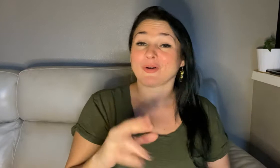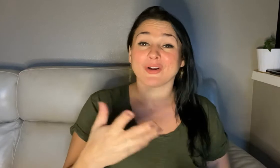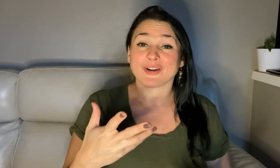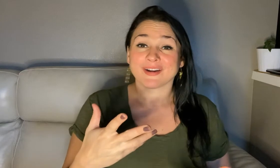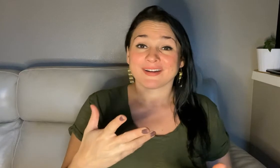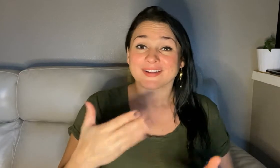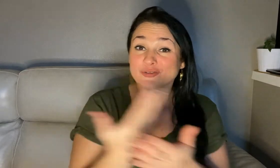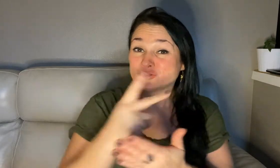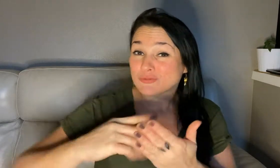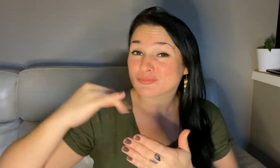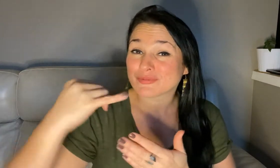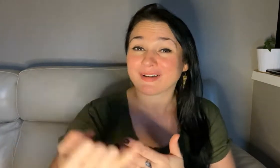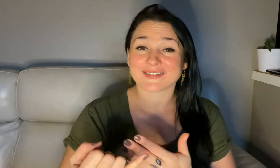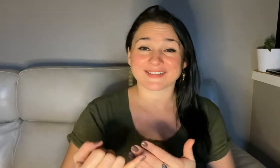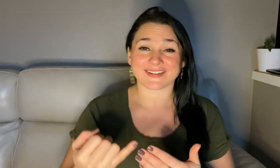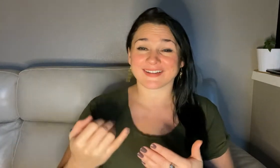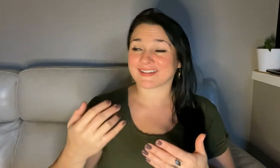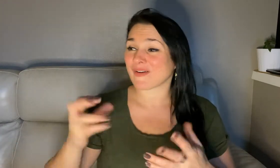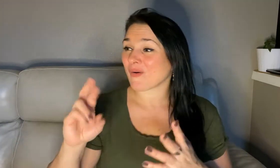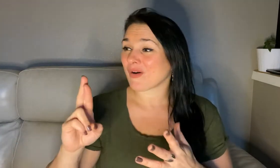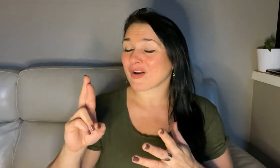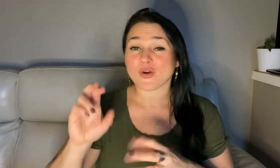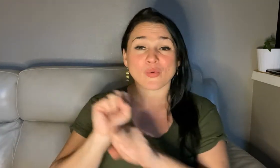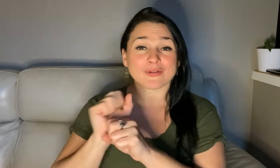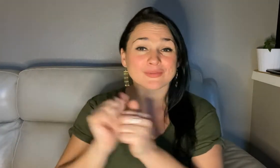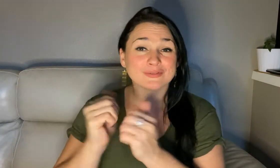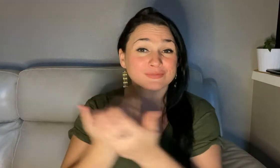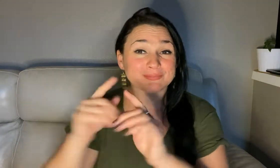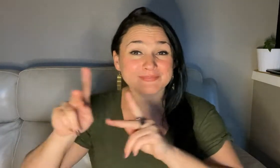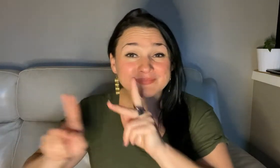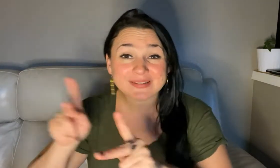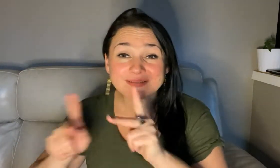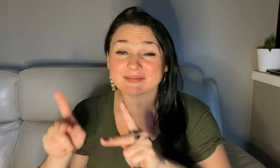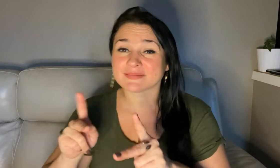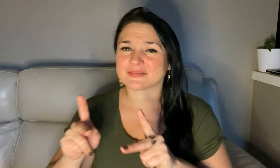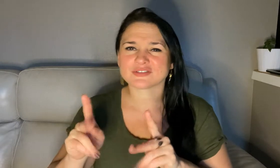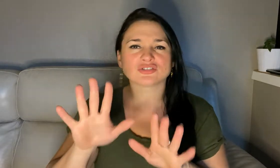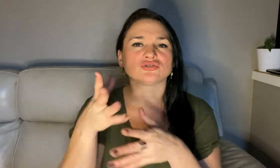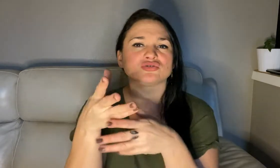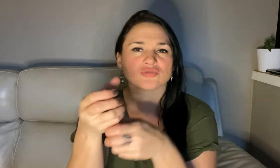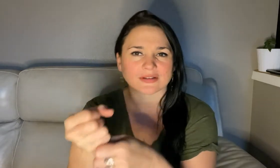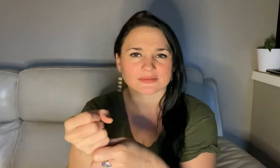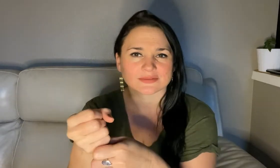like you're going to be a new mom, you're starting a new project, or you're working with new people.